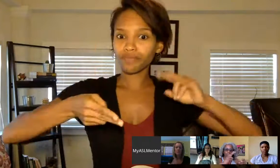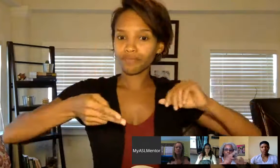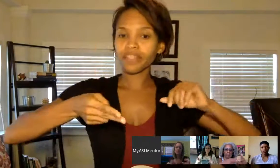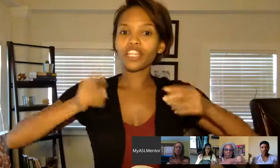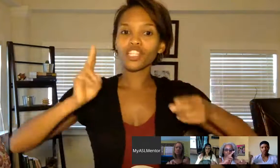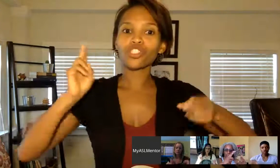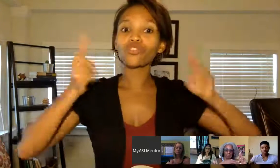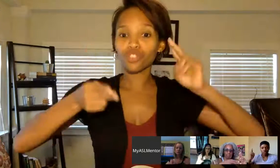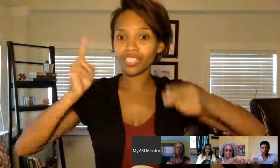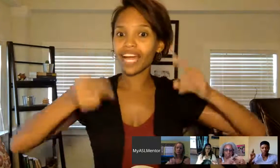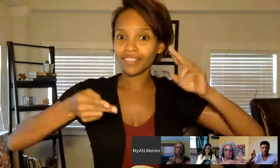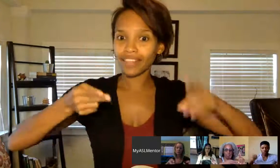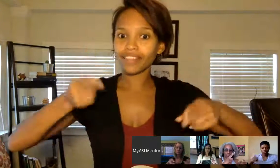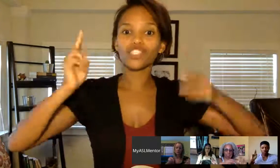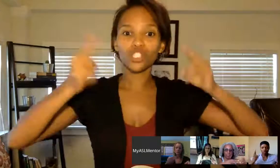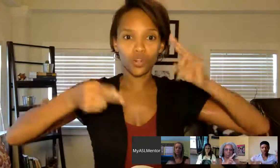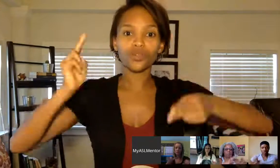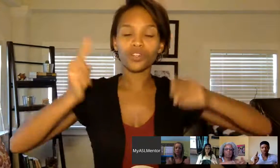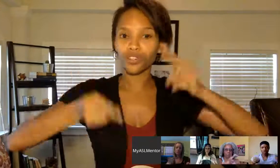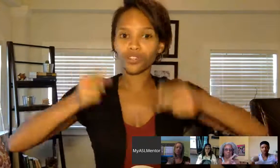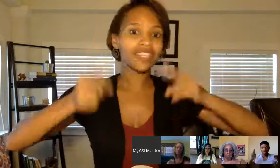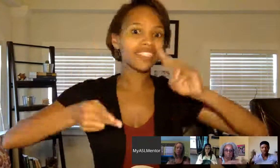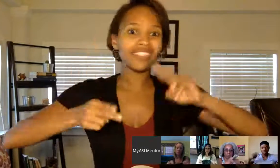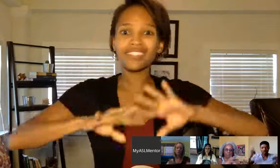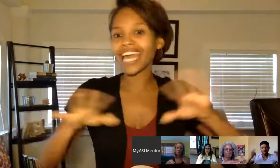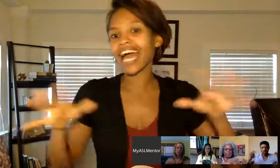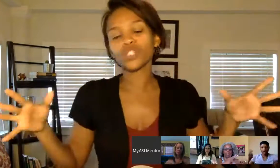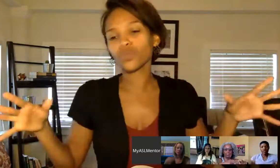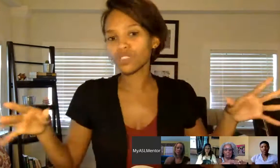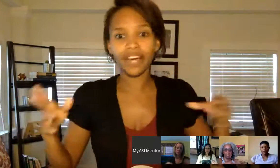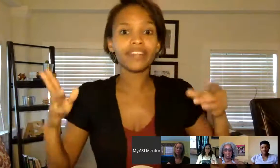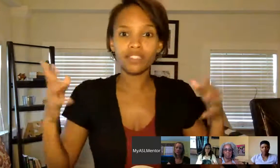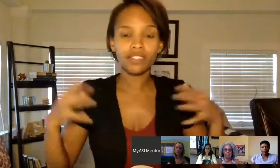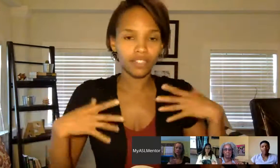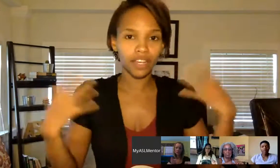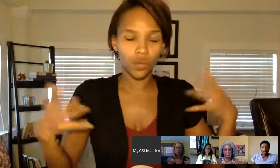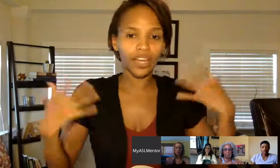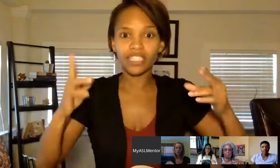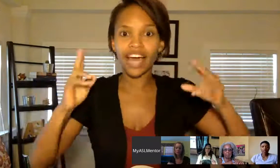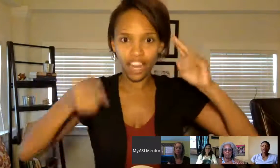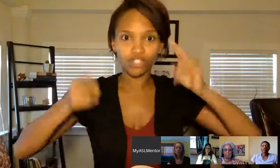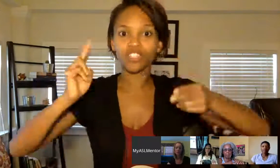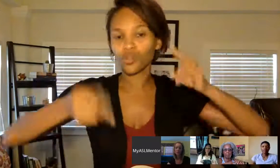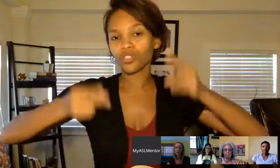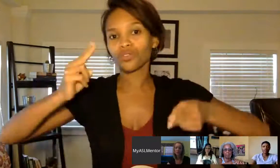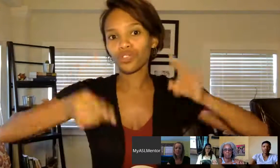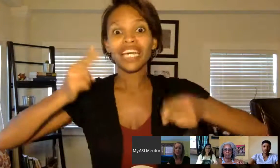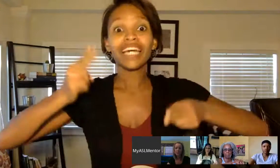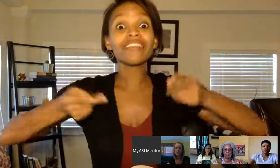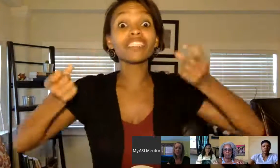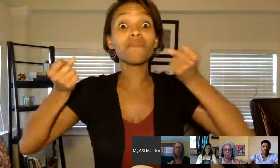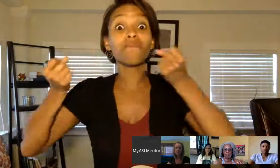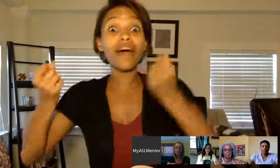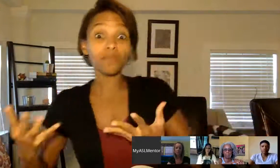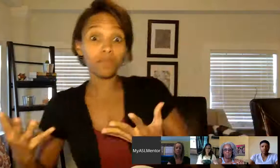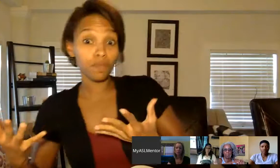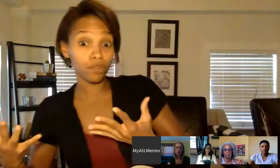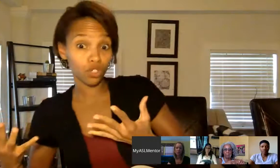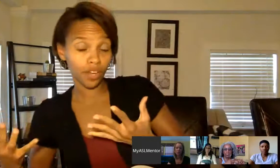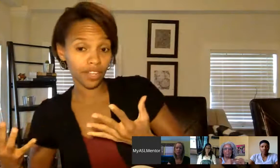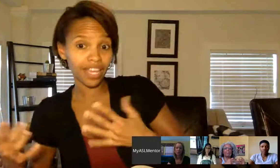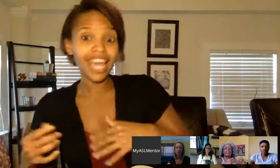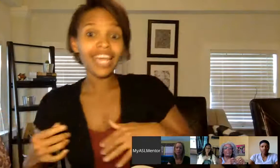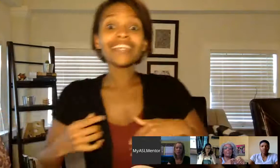join. And it's usually signed like this, join, join, join. And this isn't a casual sign way, it's actually join, join, join. This is many